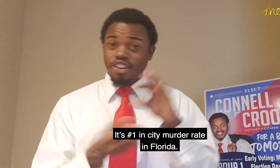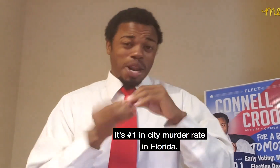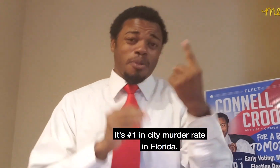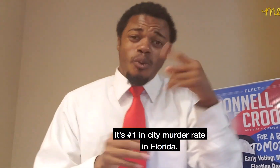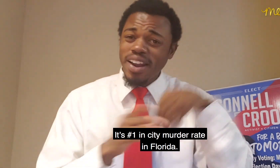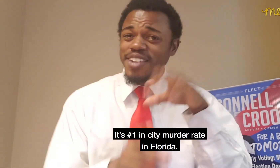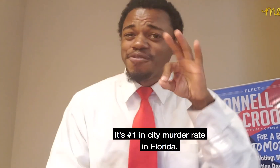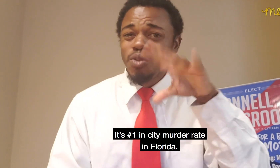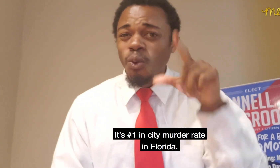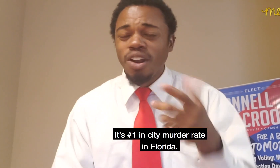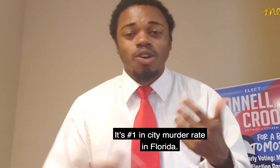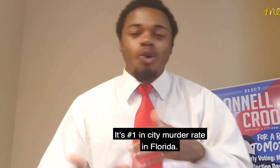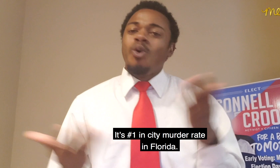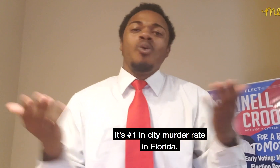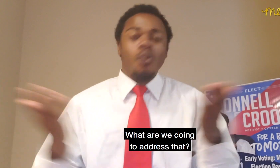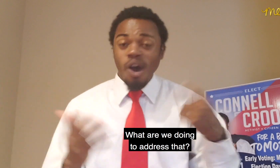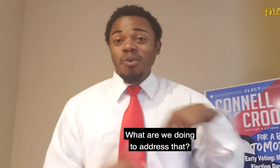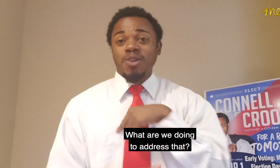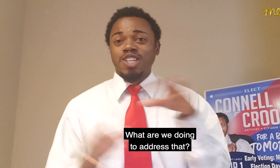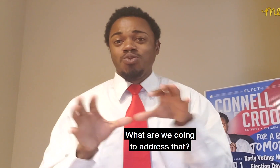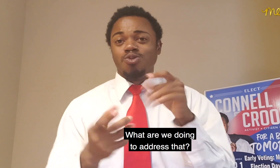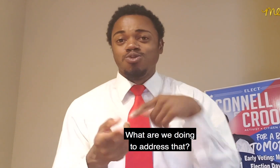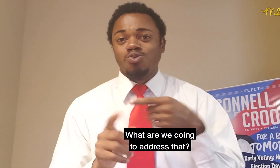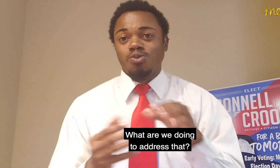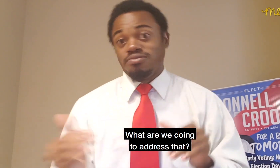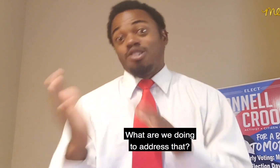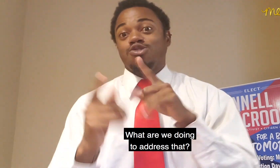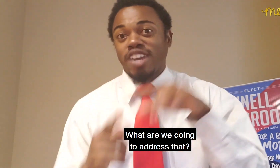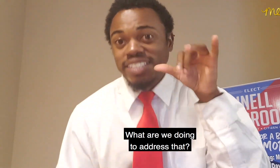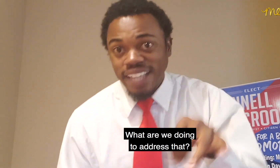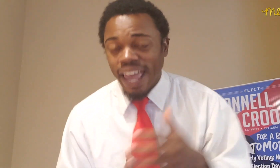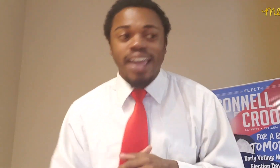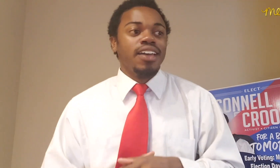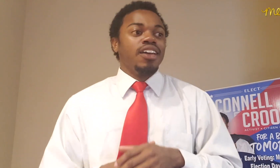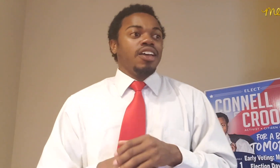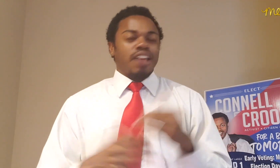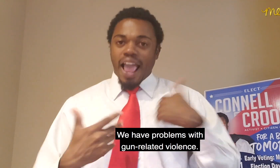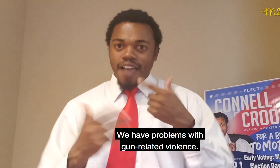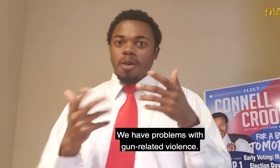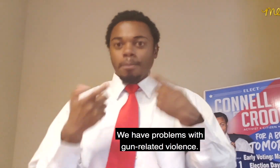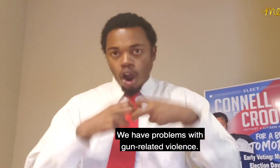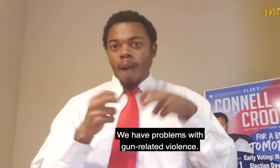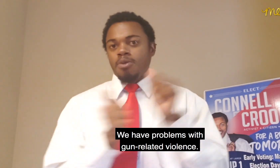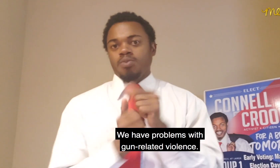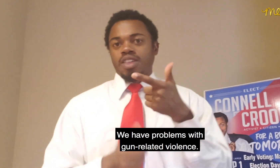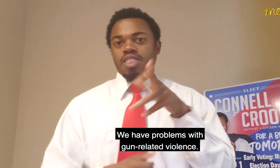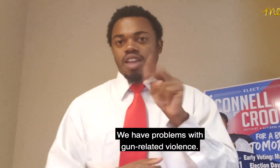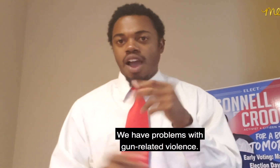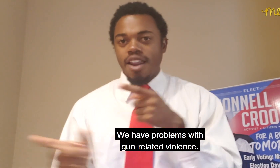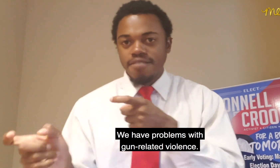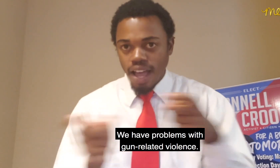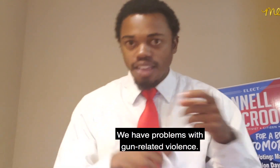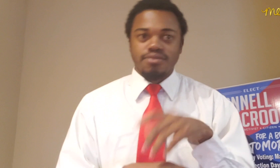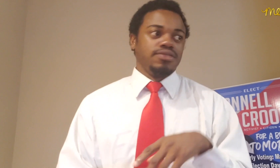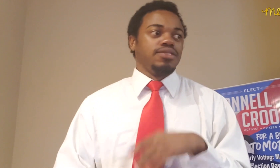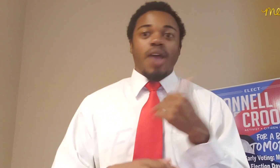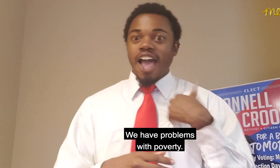The city is number 1 in murders. What are we doing to address that? We have problems with gun-related